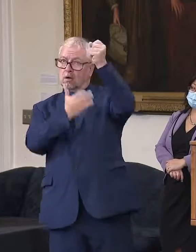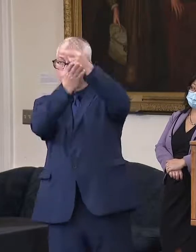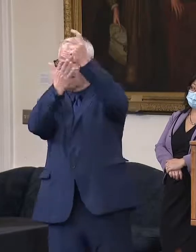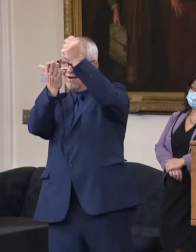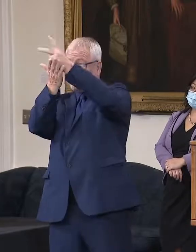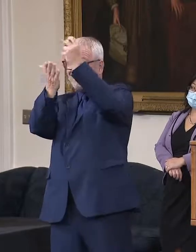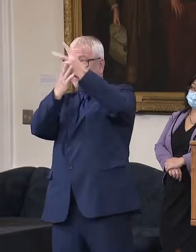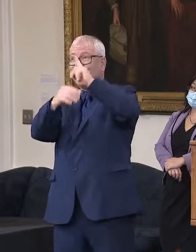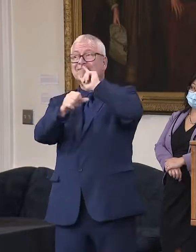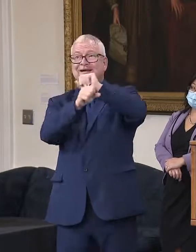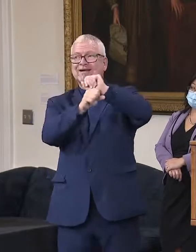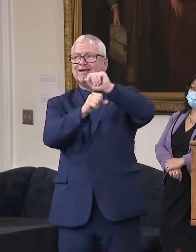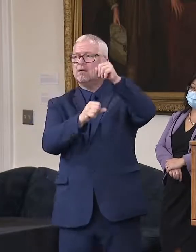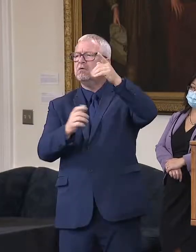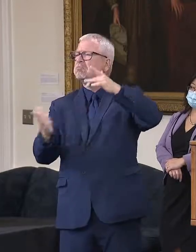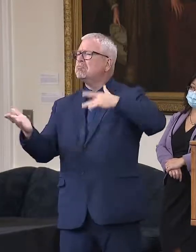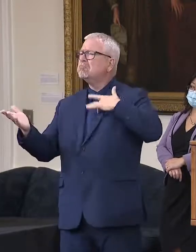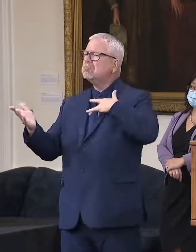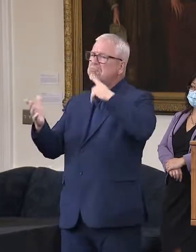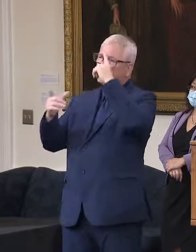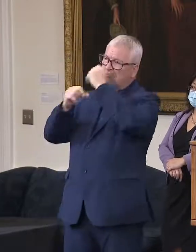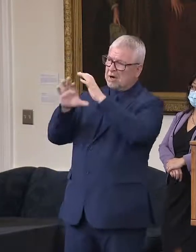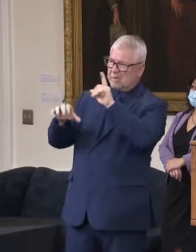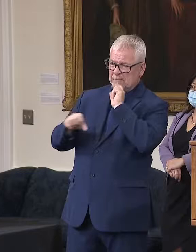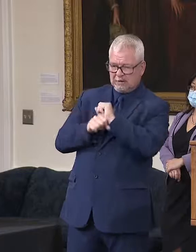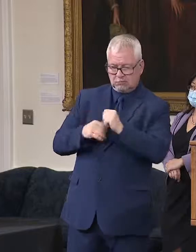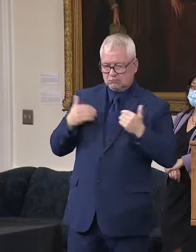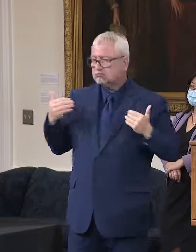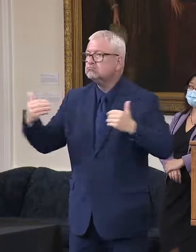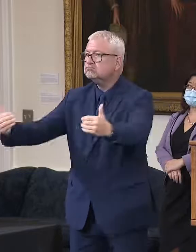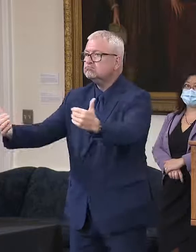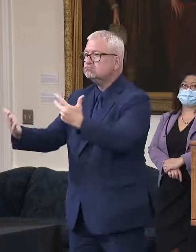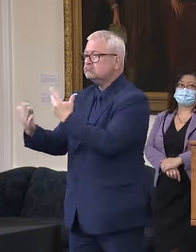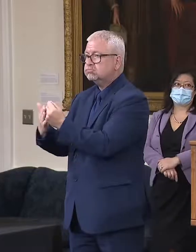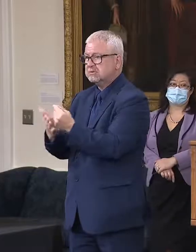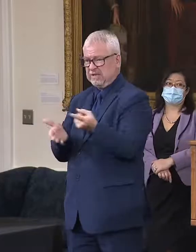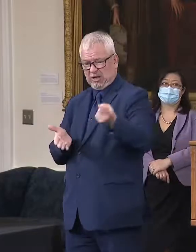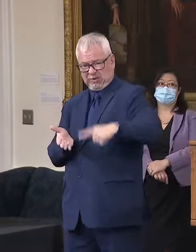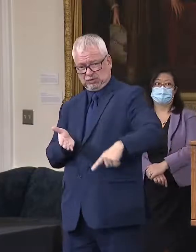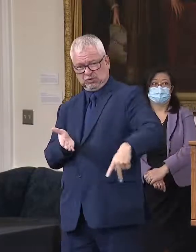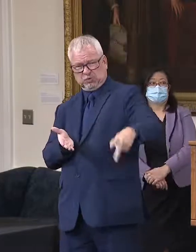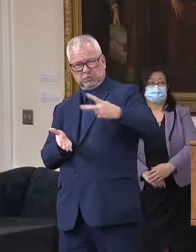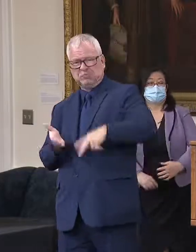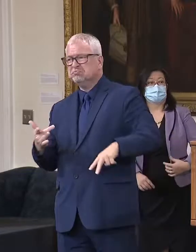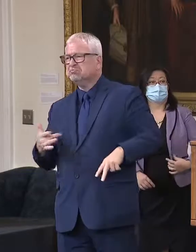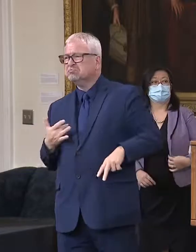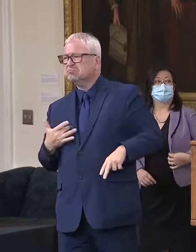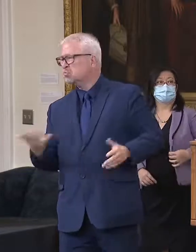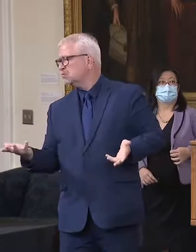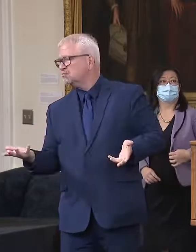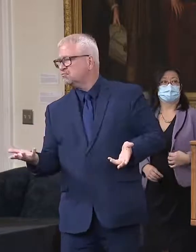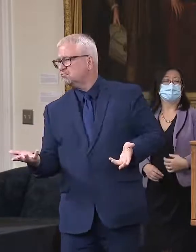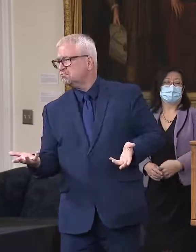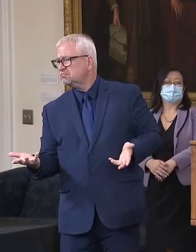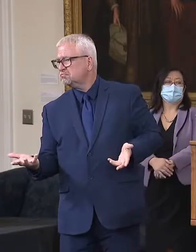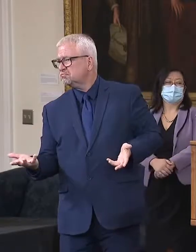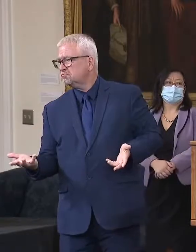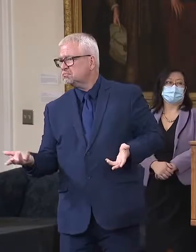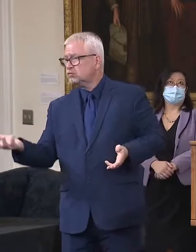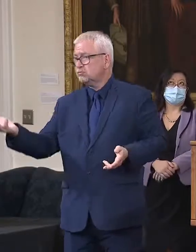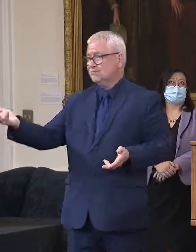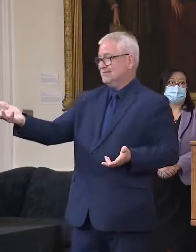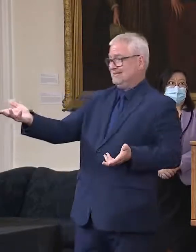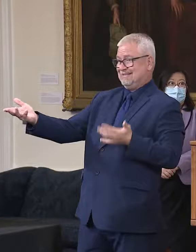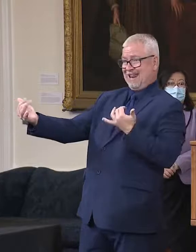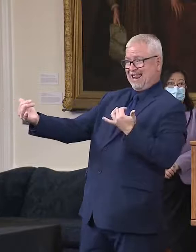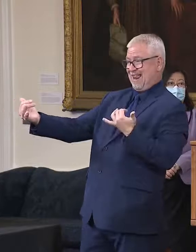be until we start seeing shots going to children's arms? Would it be weeks later? Would it be- We're planning to start immediately. They are